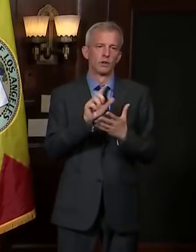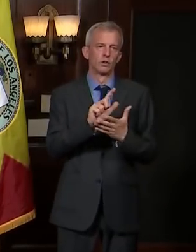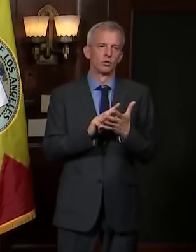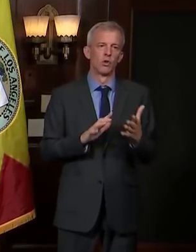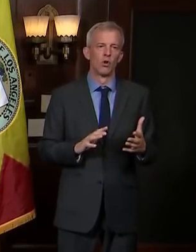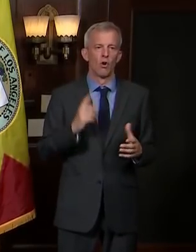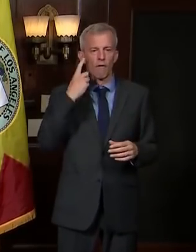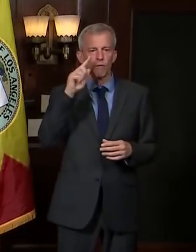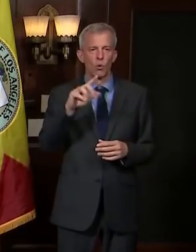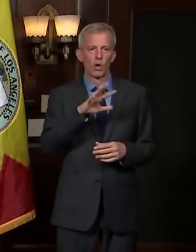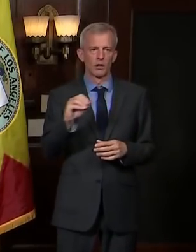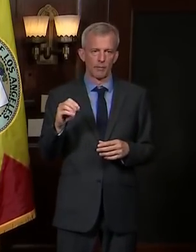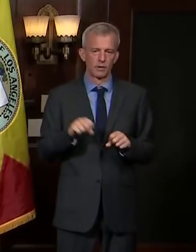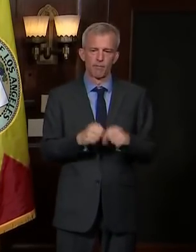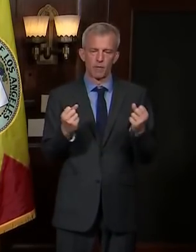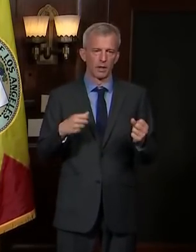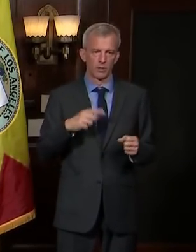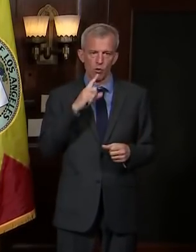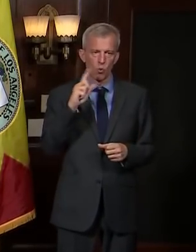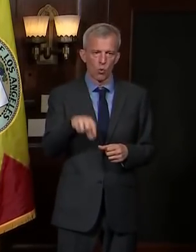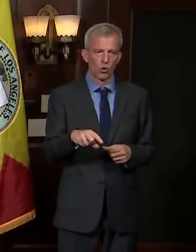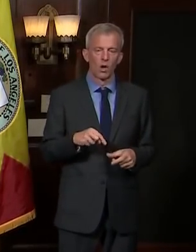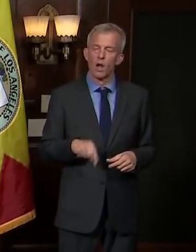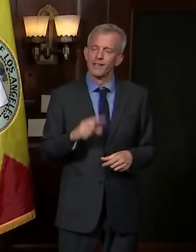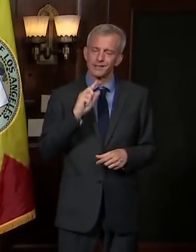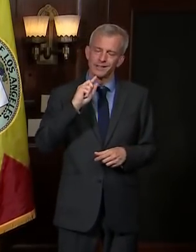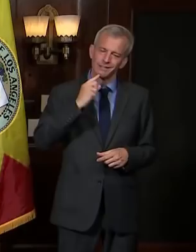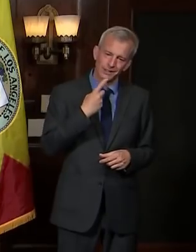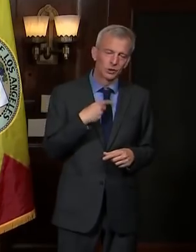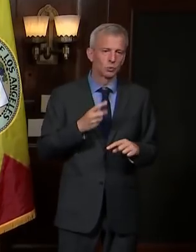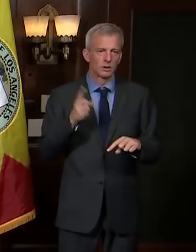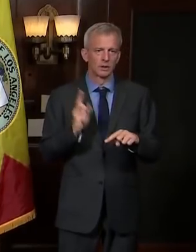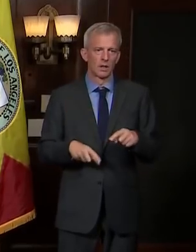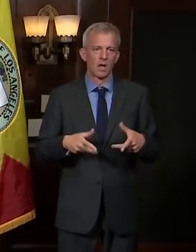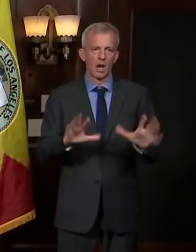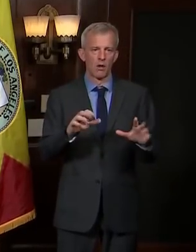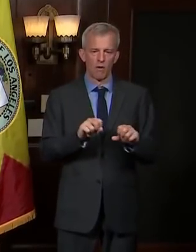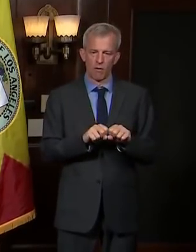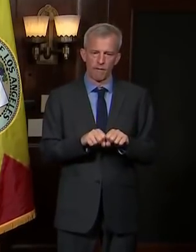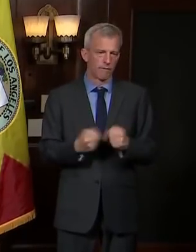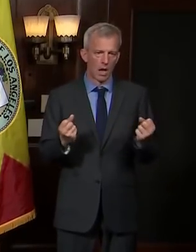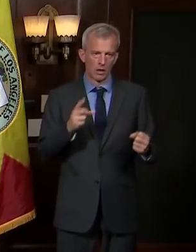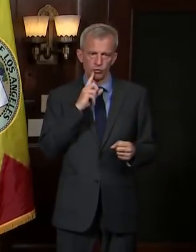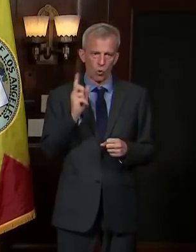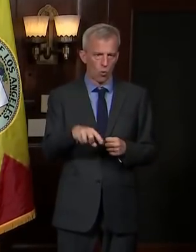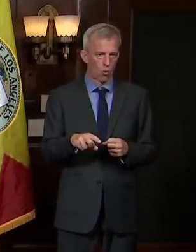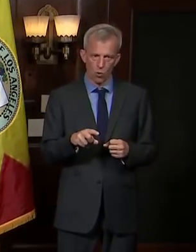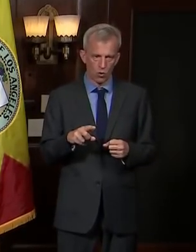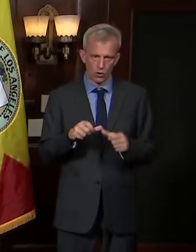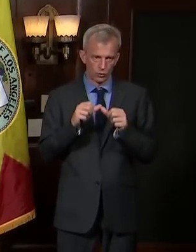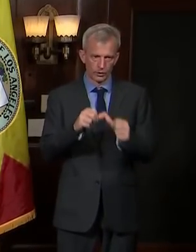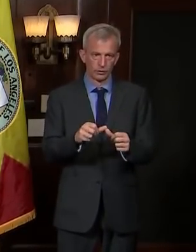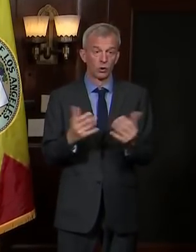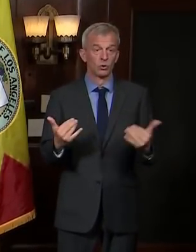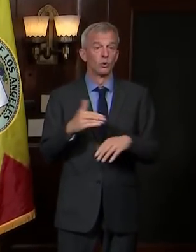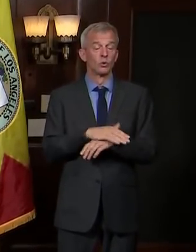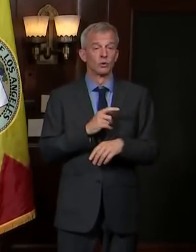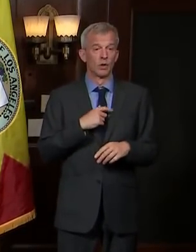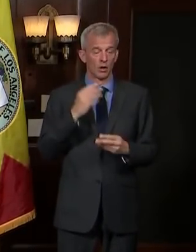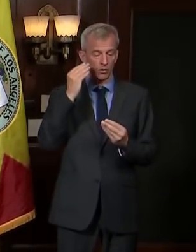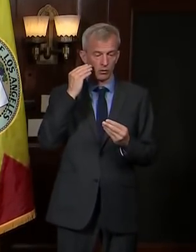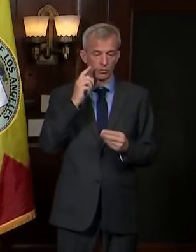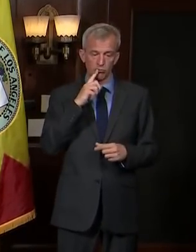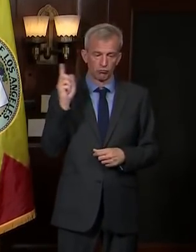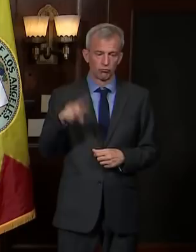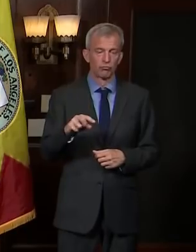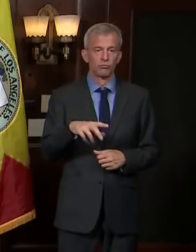violating this. This is serious, and we cannot allow violations to continue. So tonight, I'm directing the Los Angeles Department of Water and